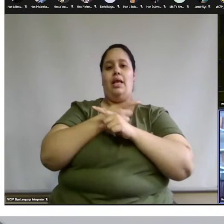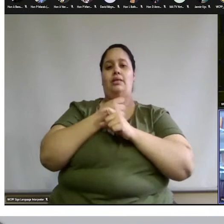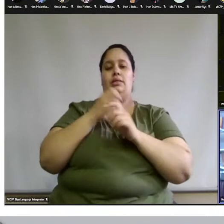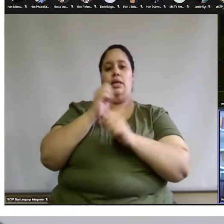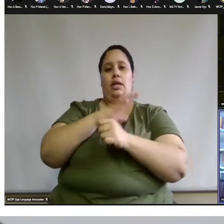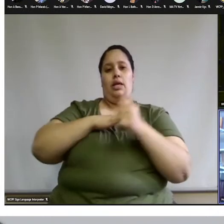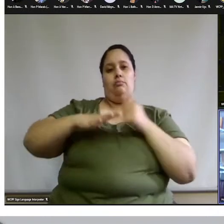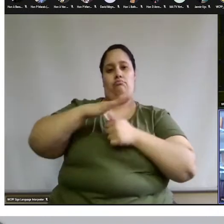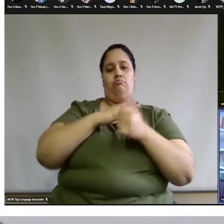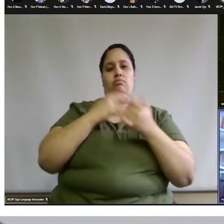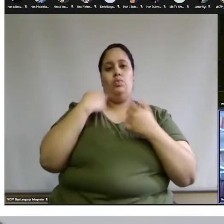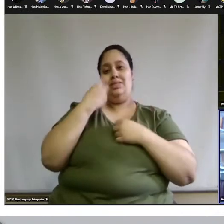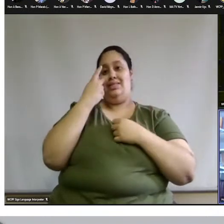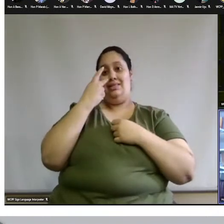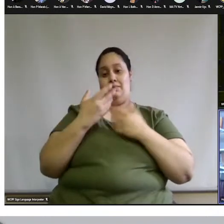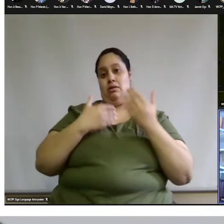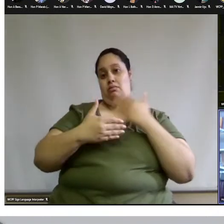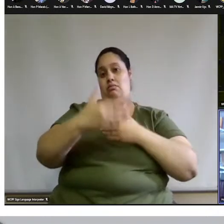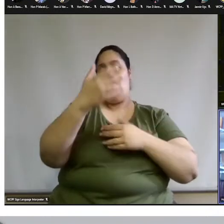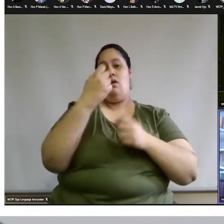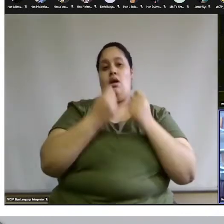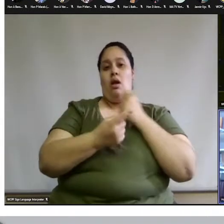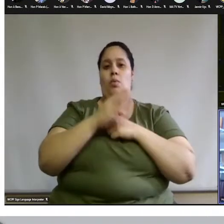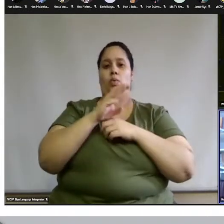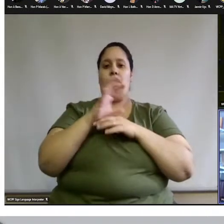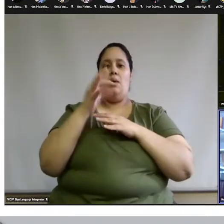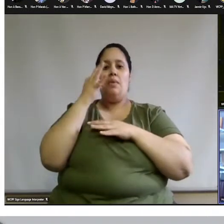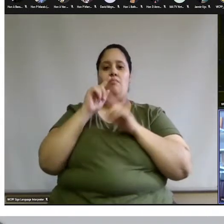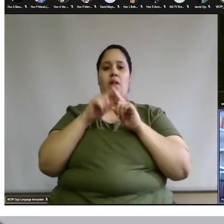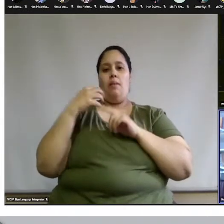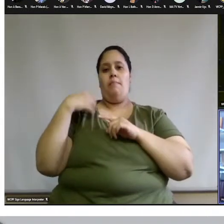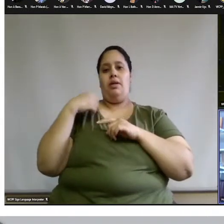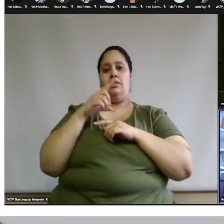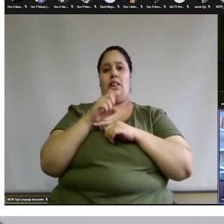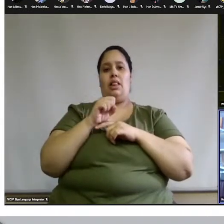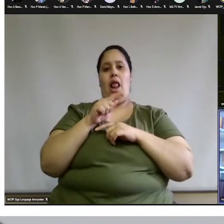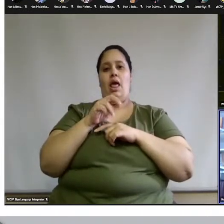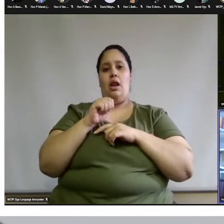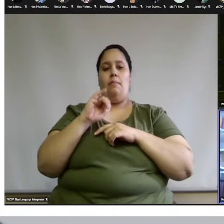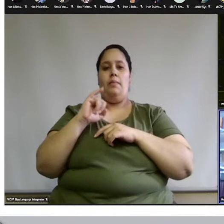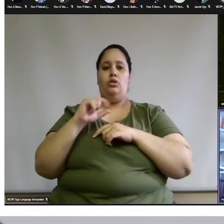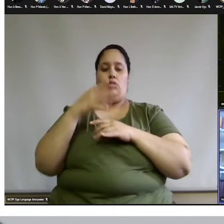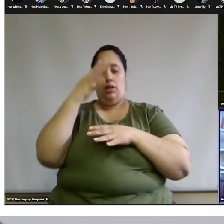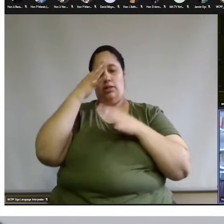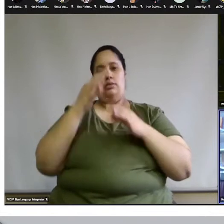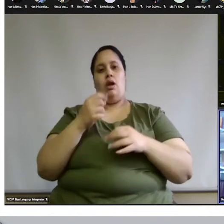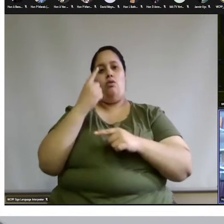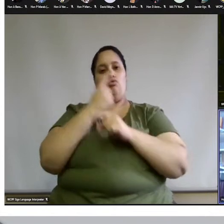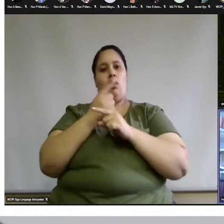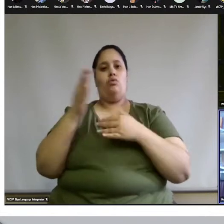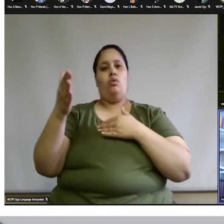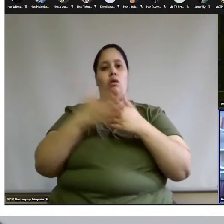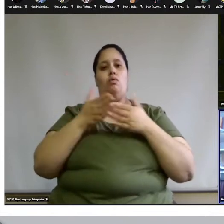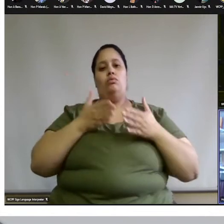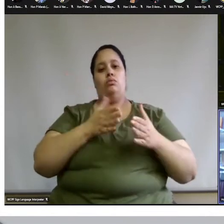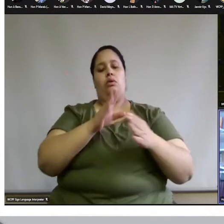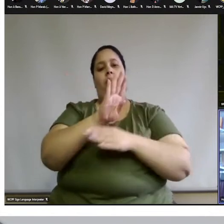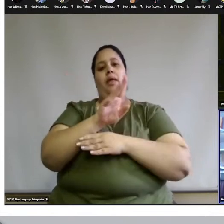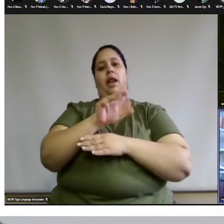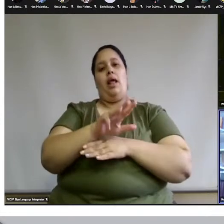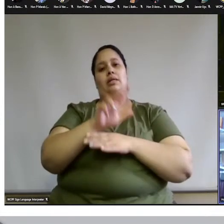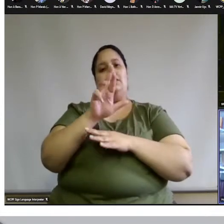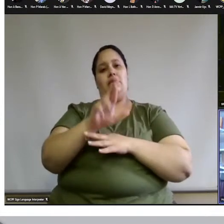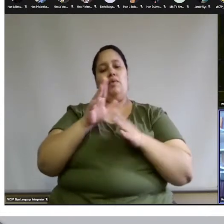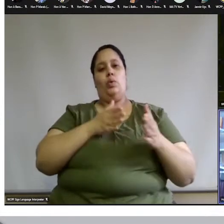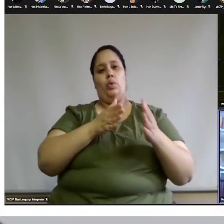seen in recent times. The Western Cape government and Minister Dalen Mitchell made the correct decision to close Route B97, bringing calm